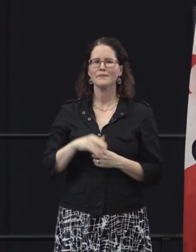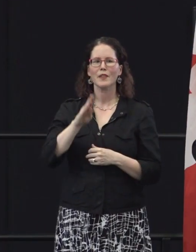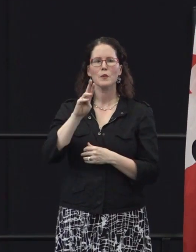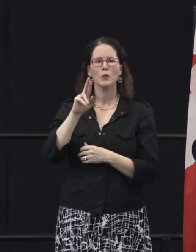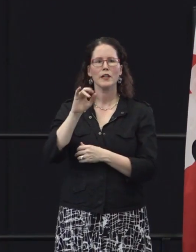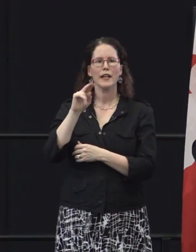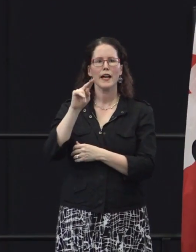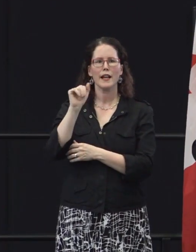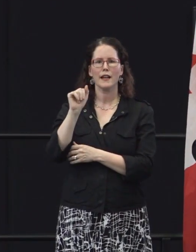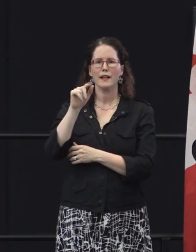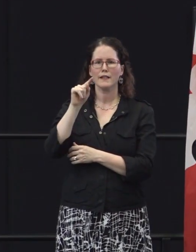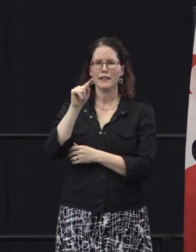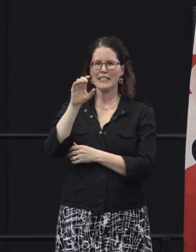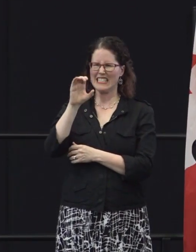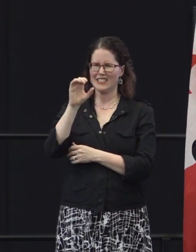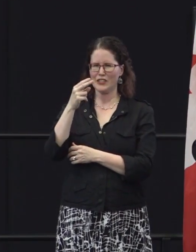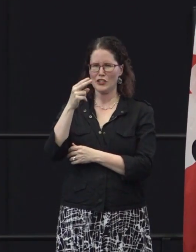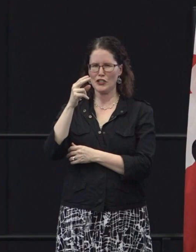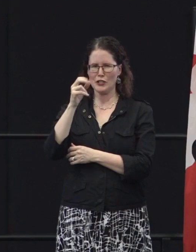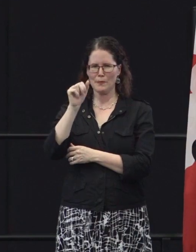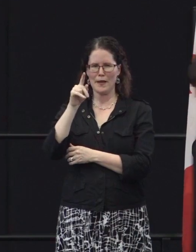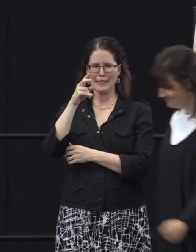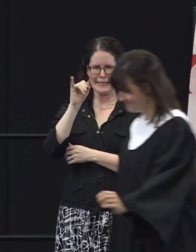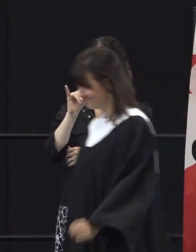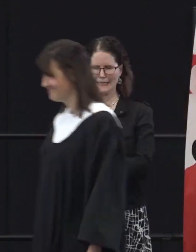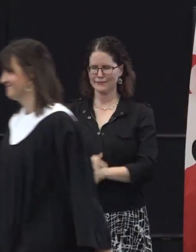Brianna Chepeski.